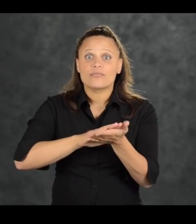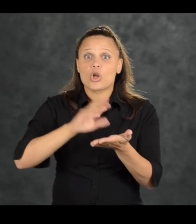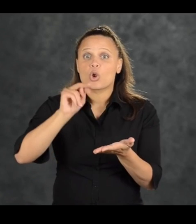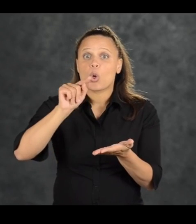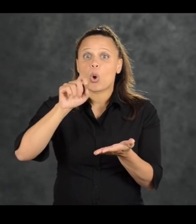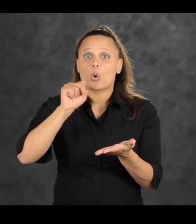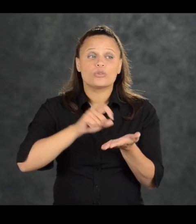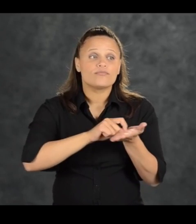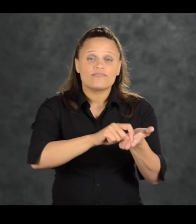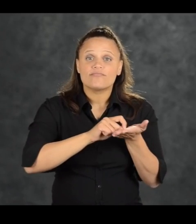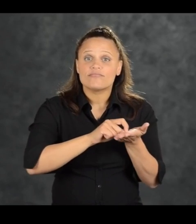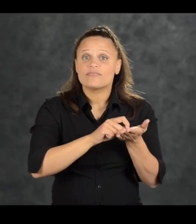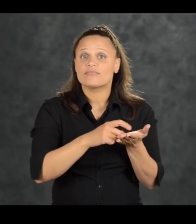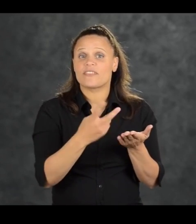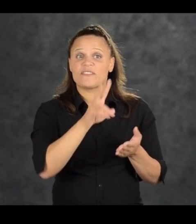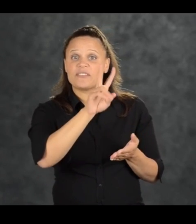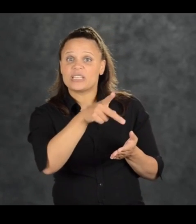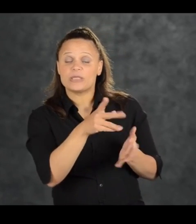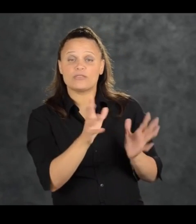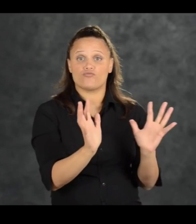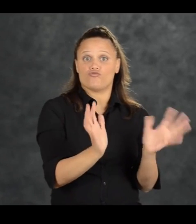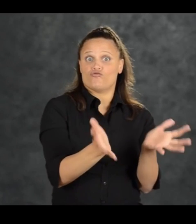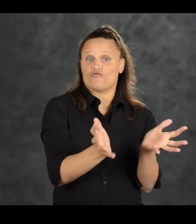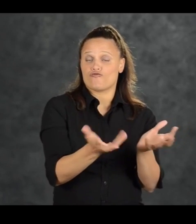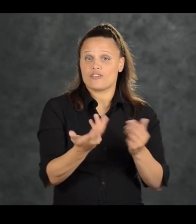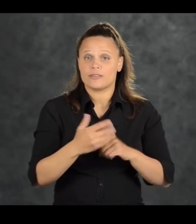board. Even notes need to be put down,